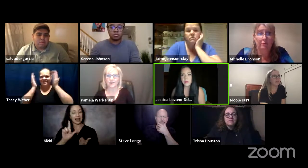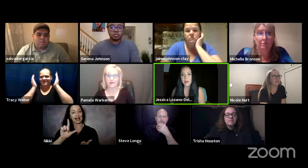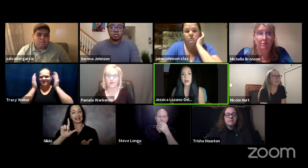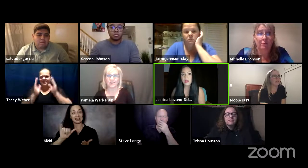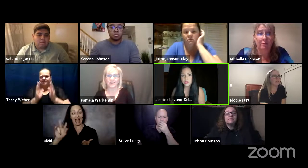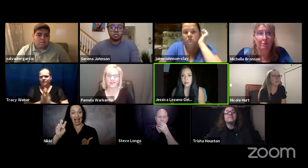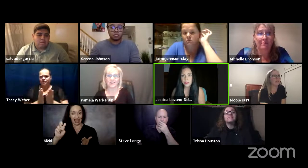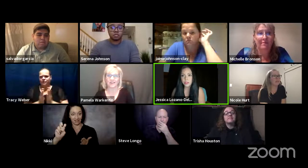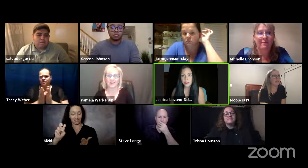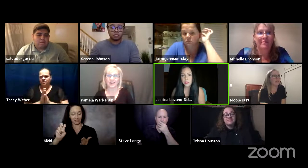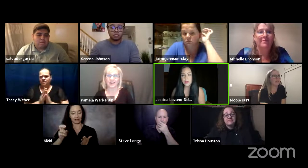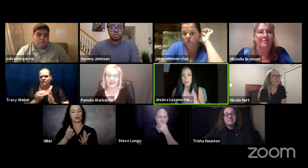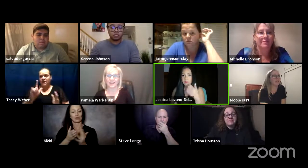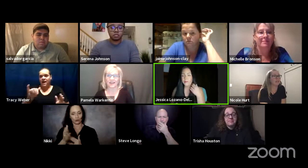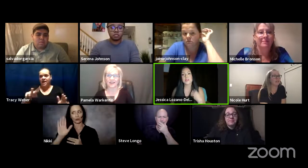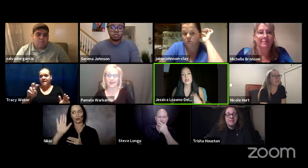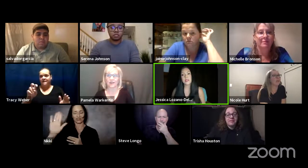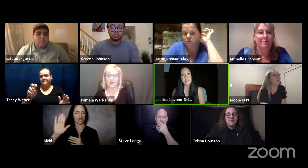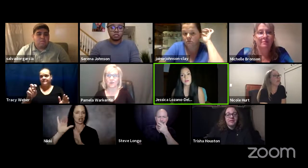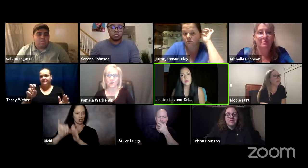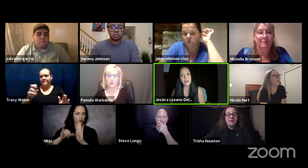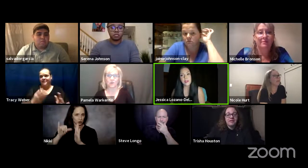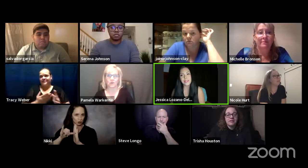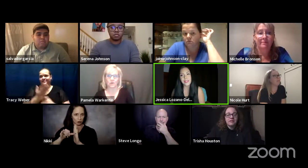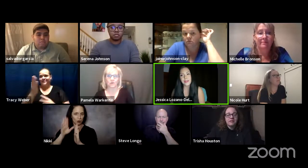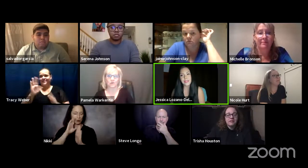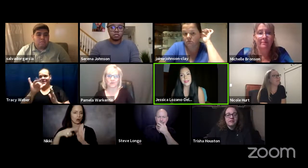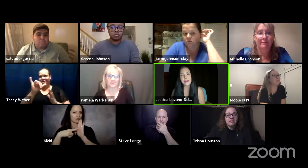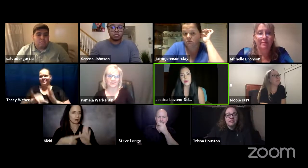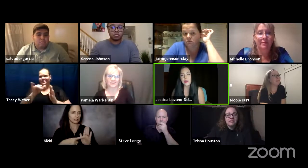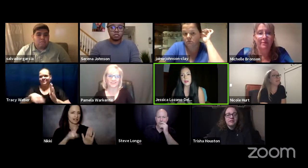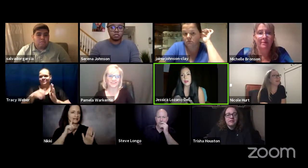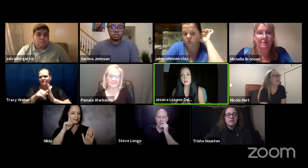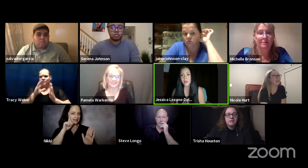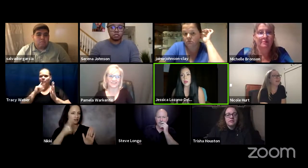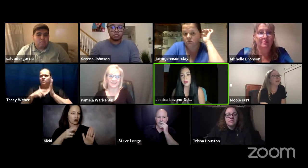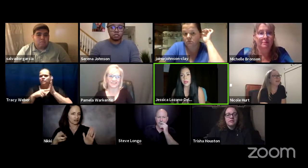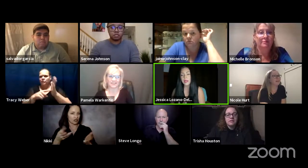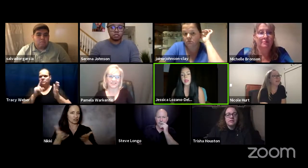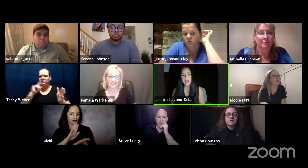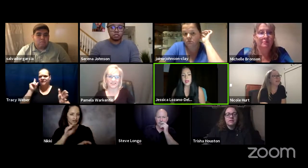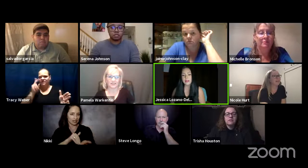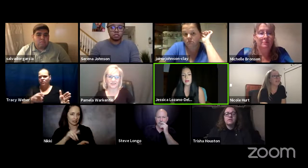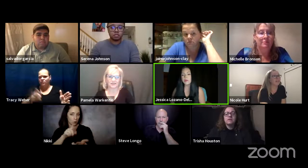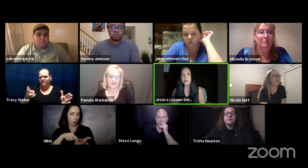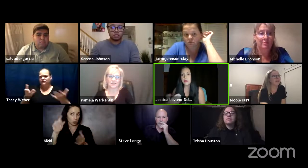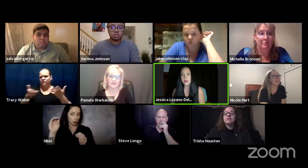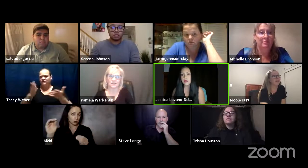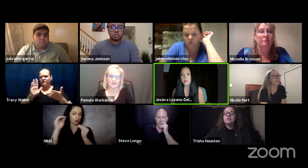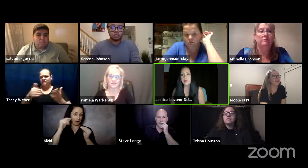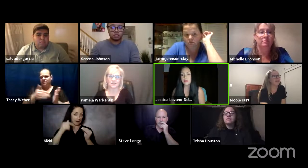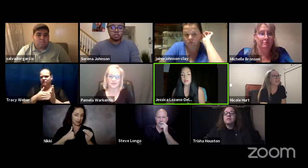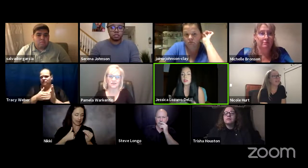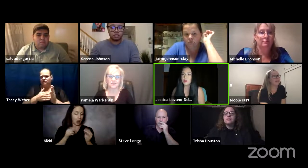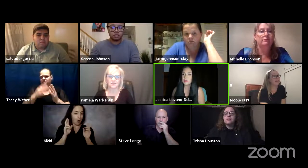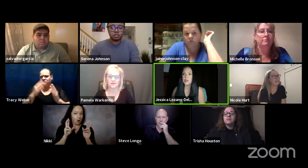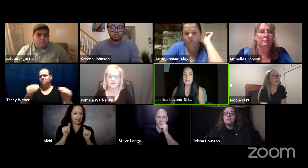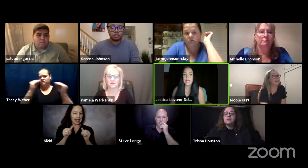Library on YouTube. So I'll be representing the Deaf and Hard of Hearing Service Center and what you guys have taught me. And I hope to inspire people to learn sign